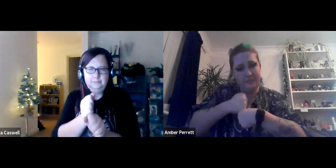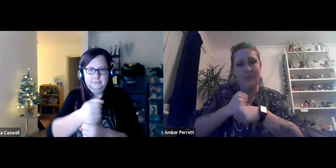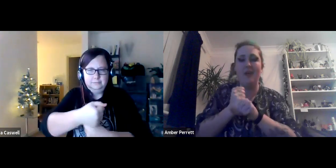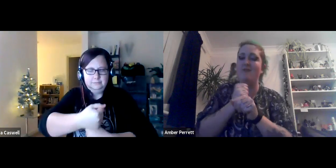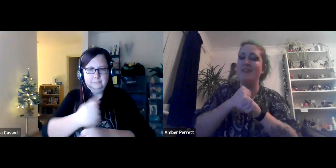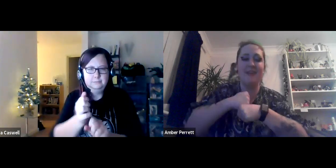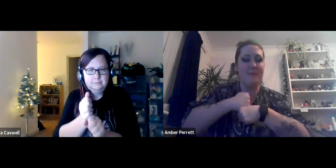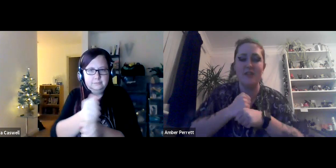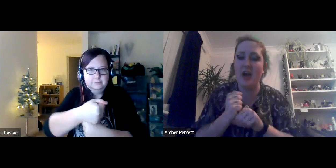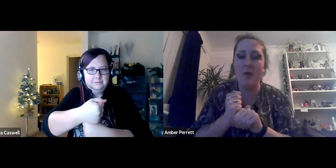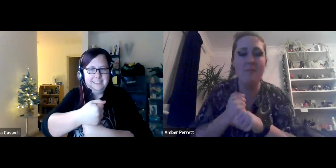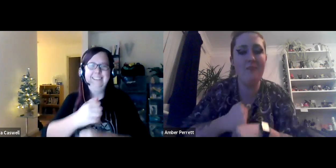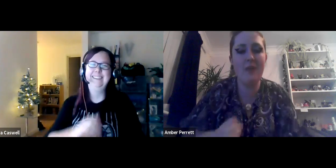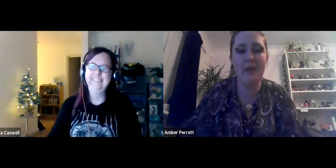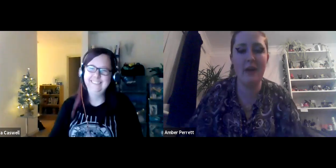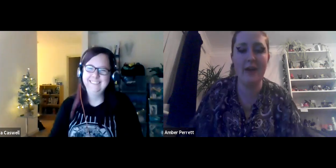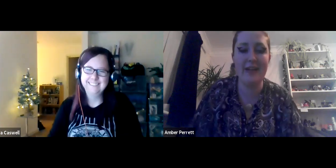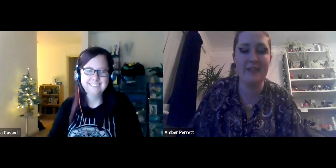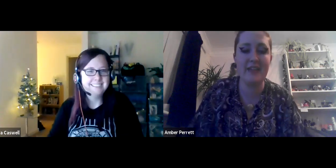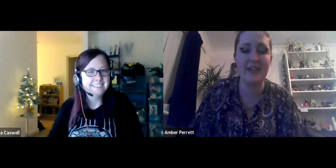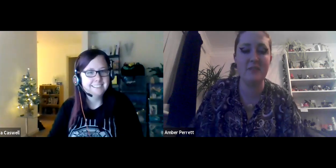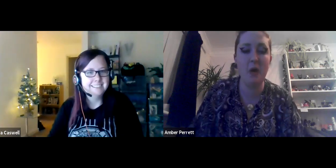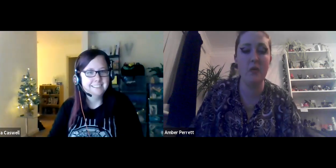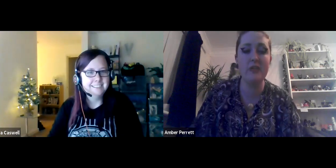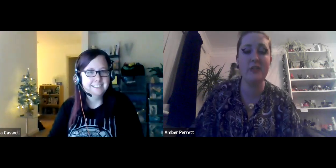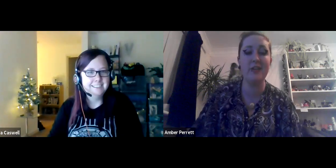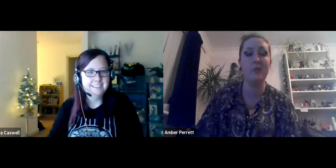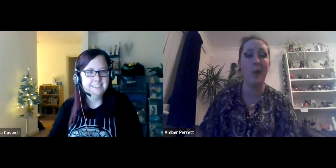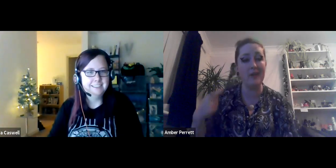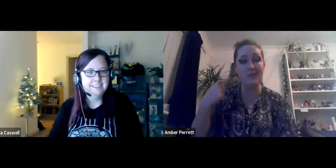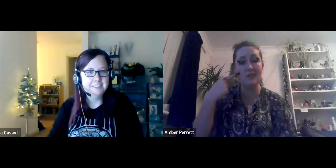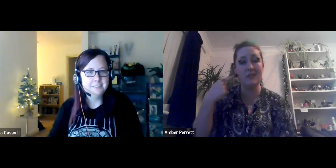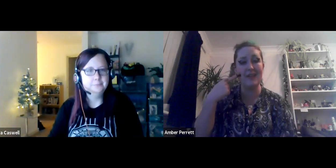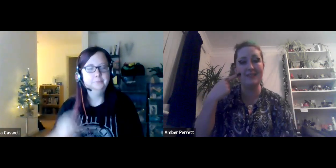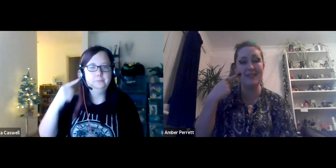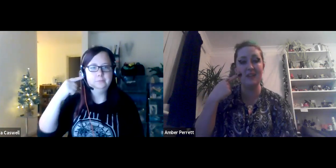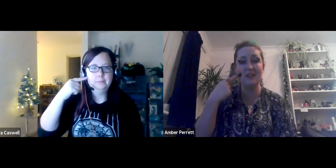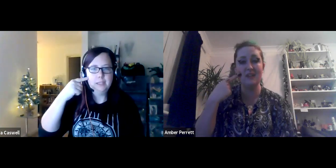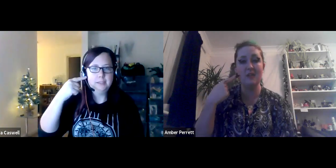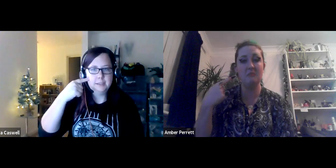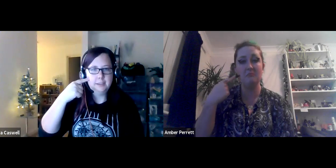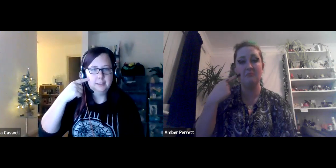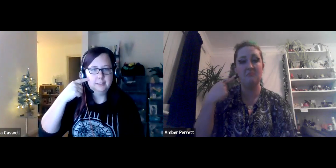All right, ring that bitch out. Easy is poke cheek twice. Easy?